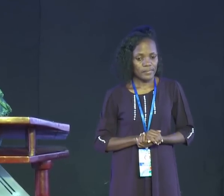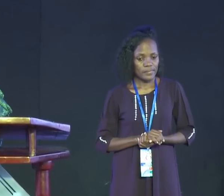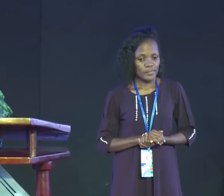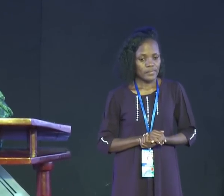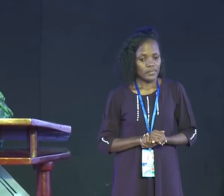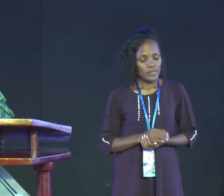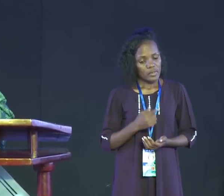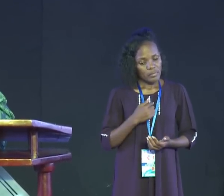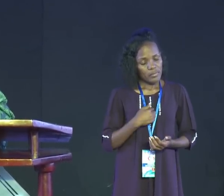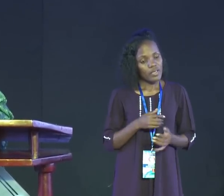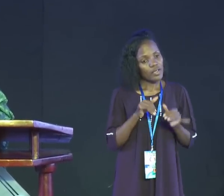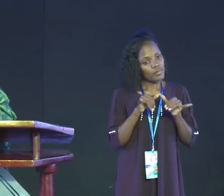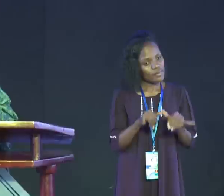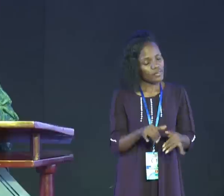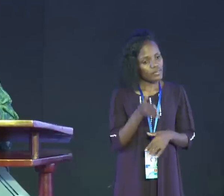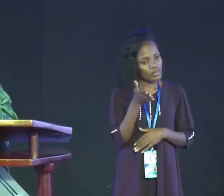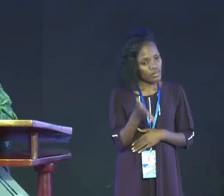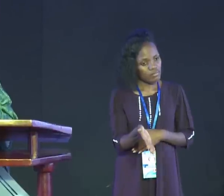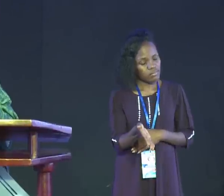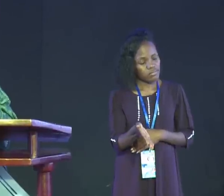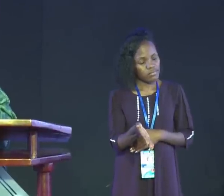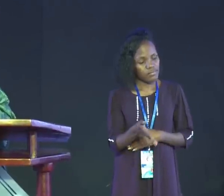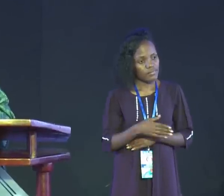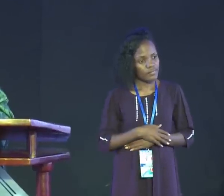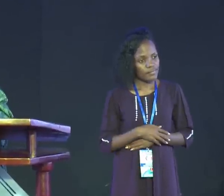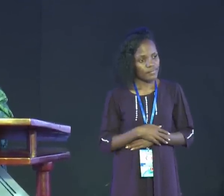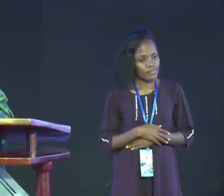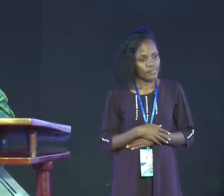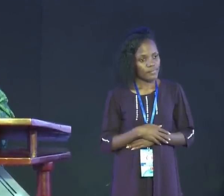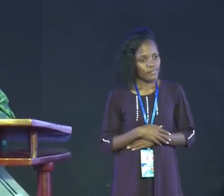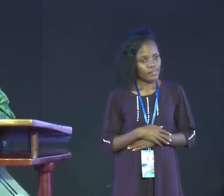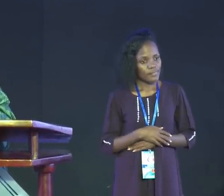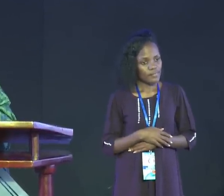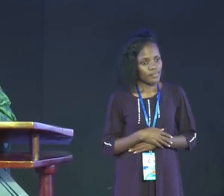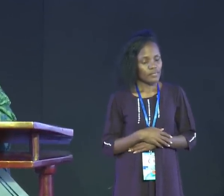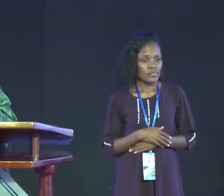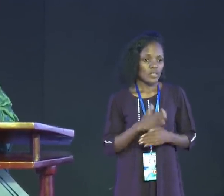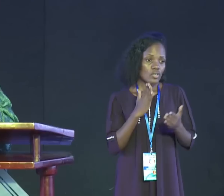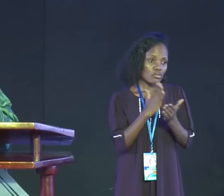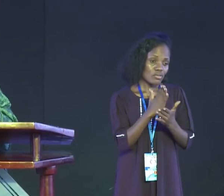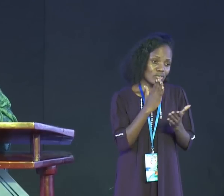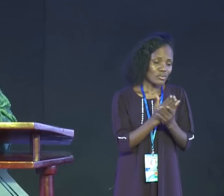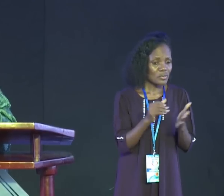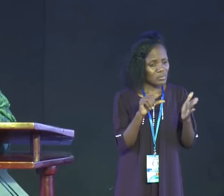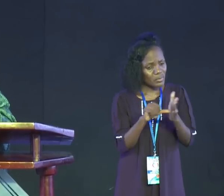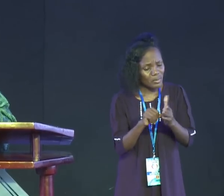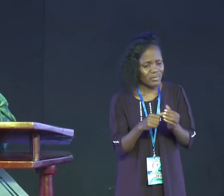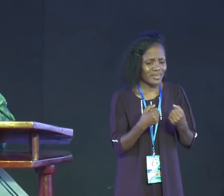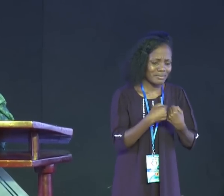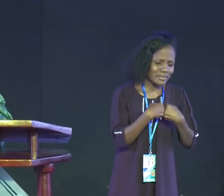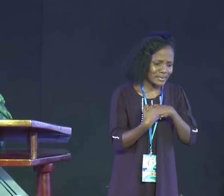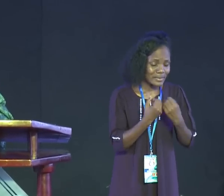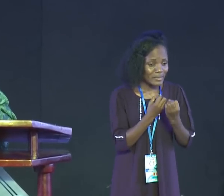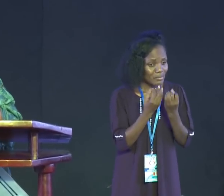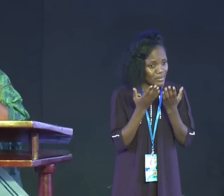Dinange wendi. That I am also standing, I am there. Newankubadde ninga wendi. Even though